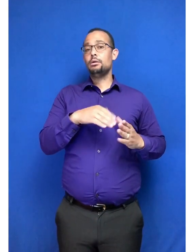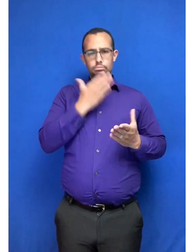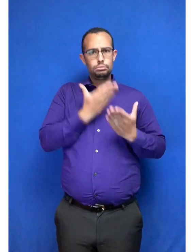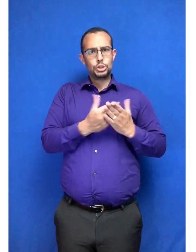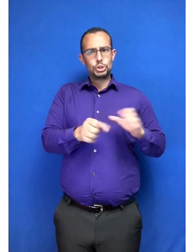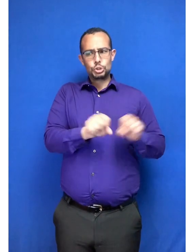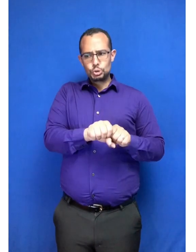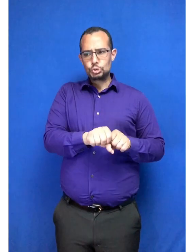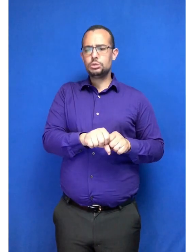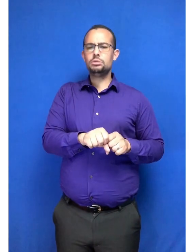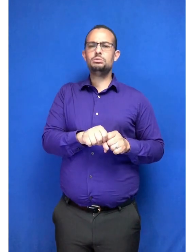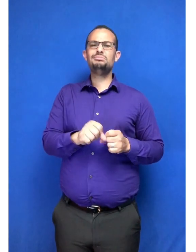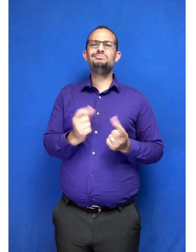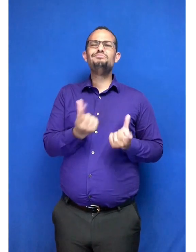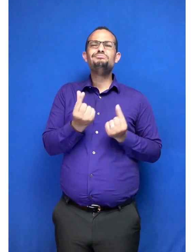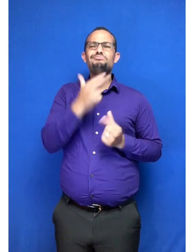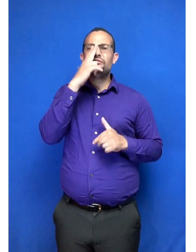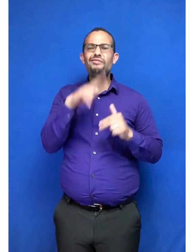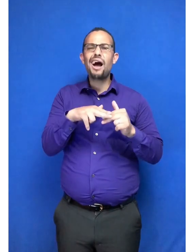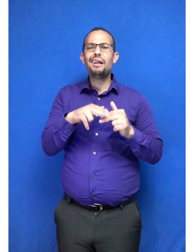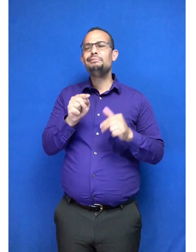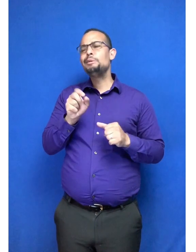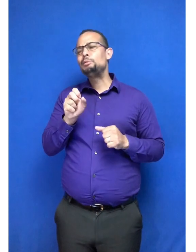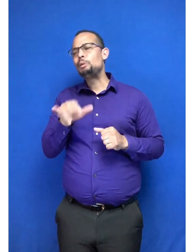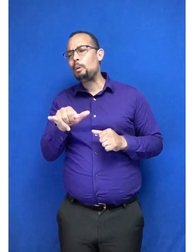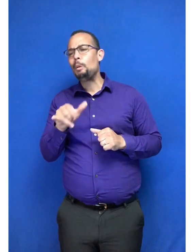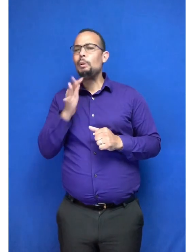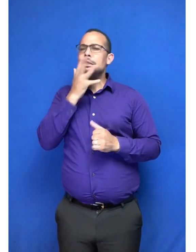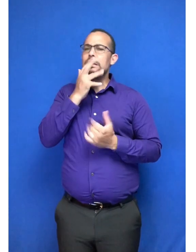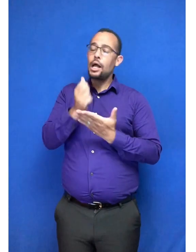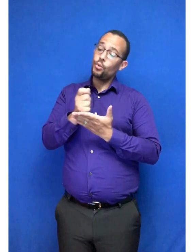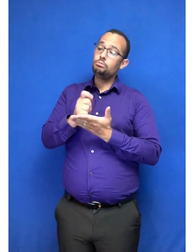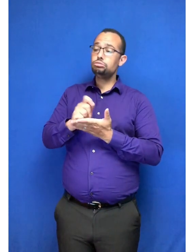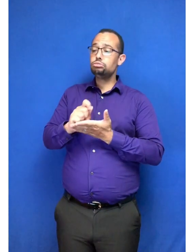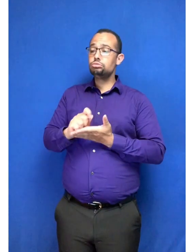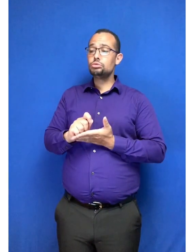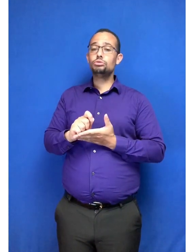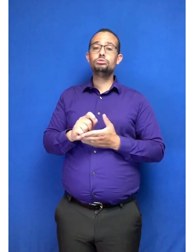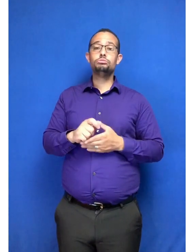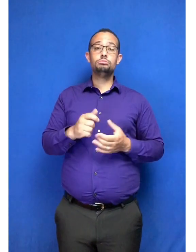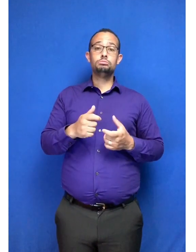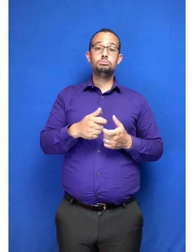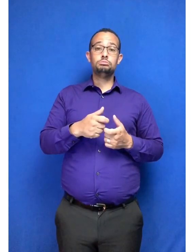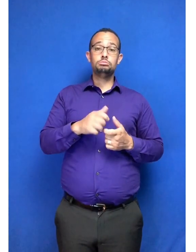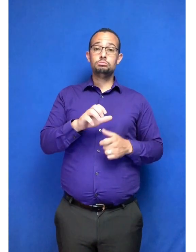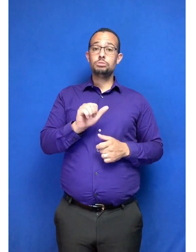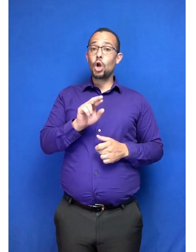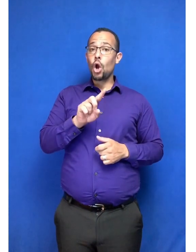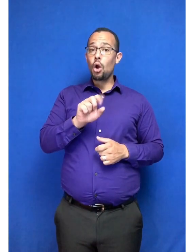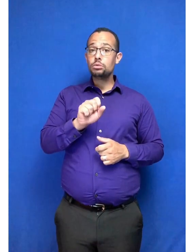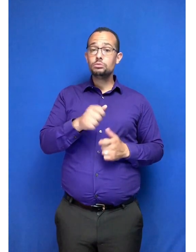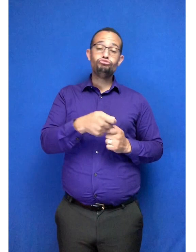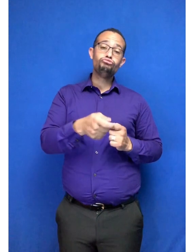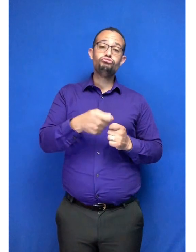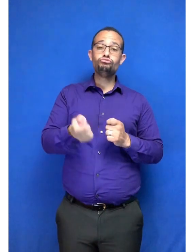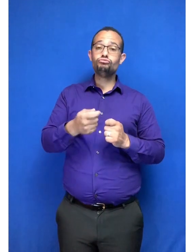books, and some quiet games. For your pets, make sure that you have food for the pets.